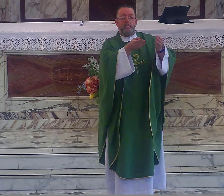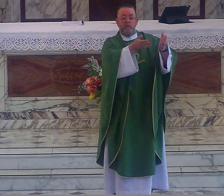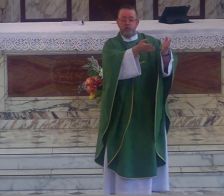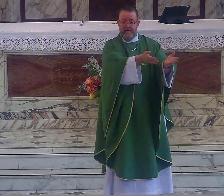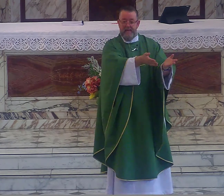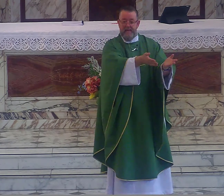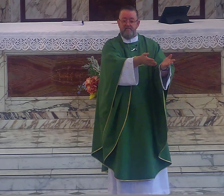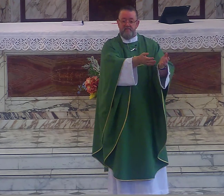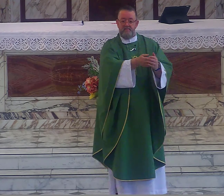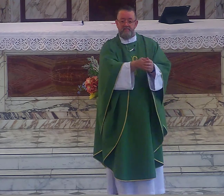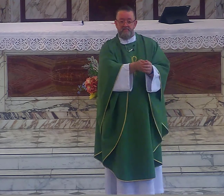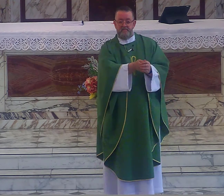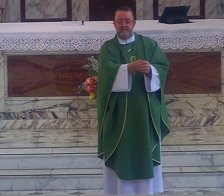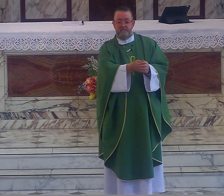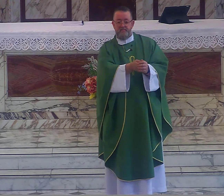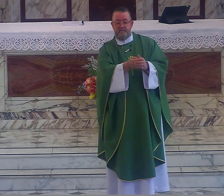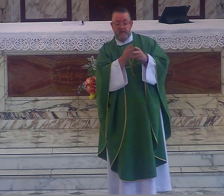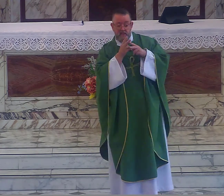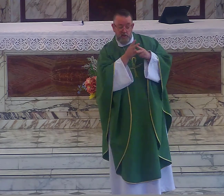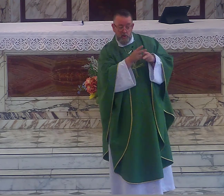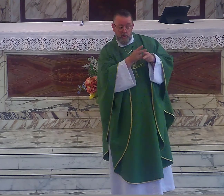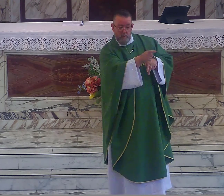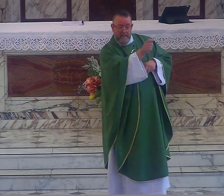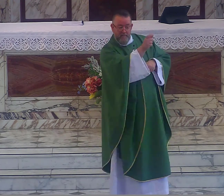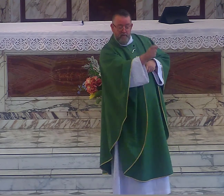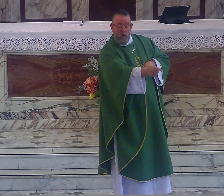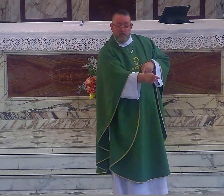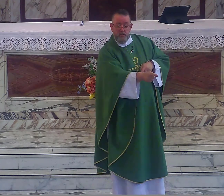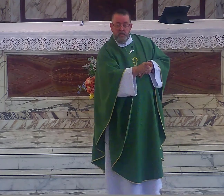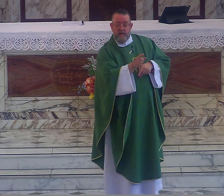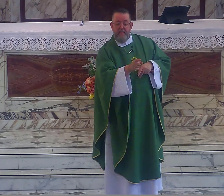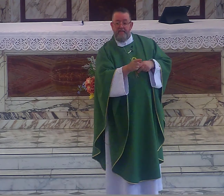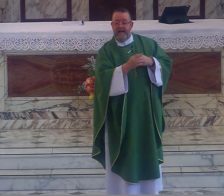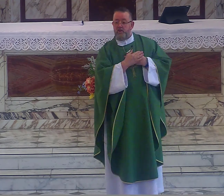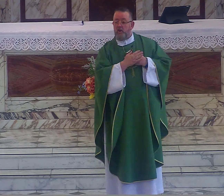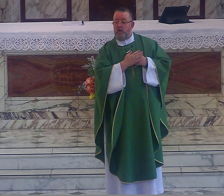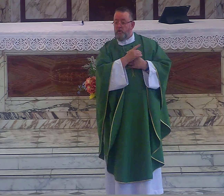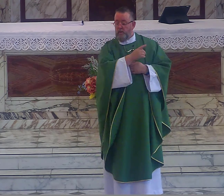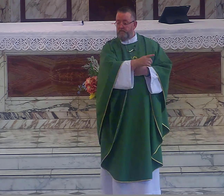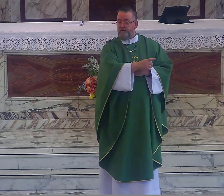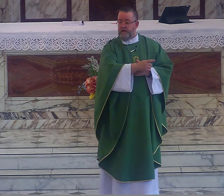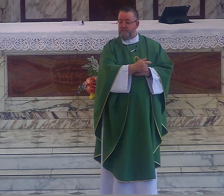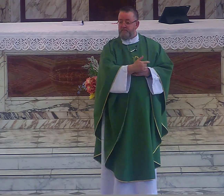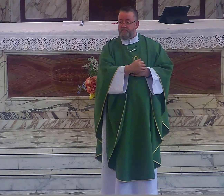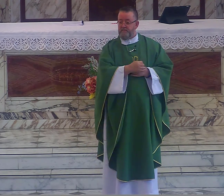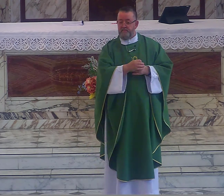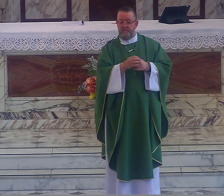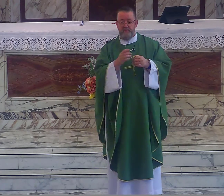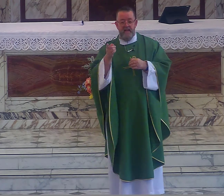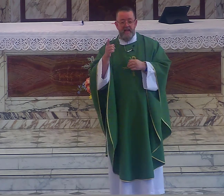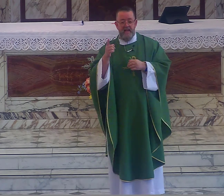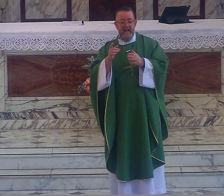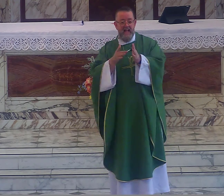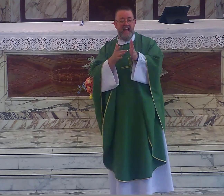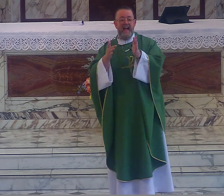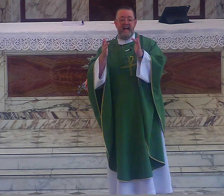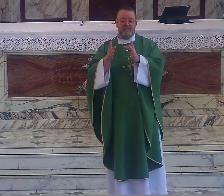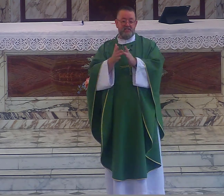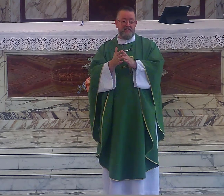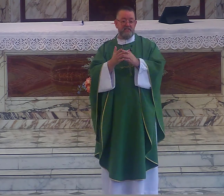to be able to give, because it shows that person that you love them.